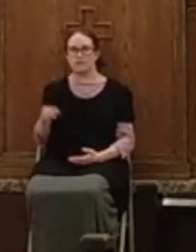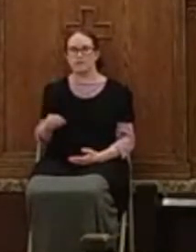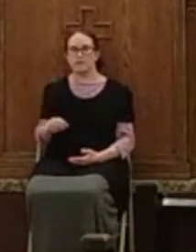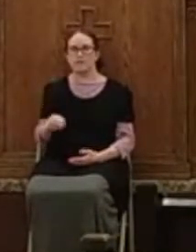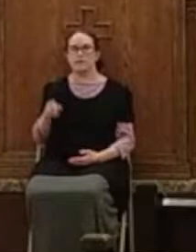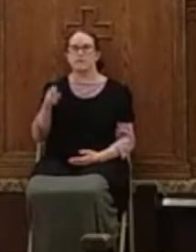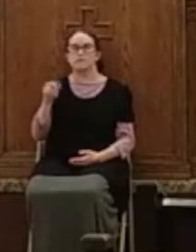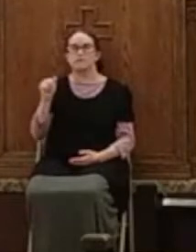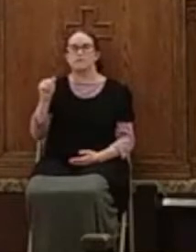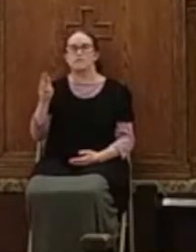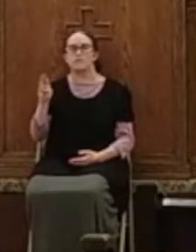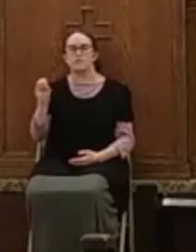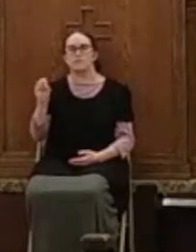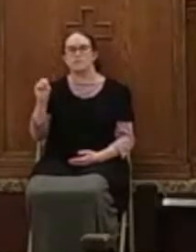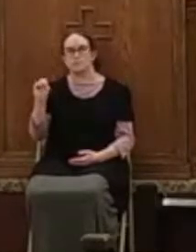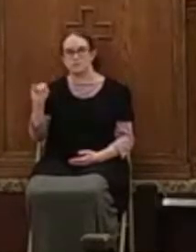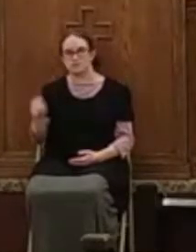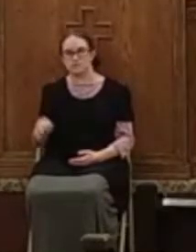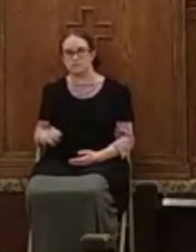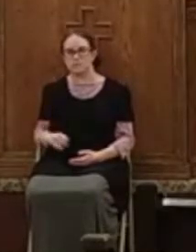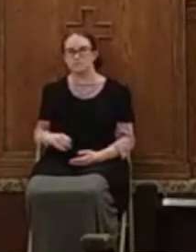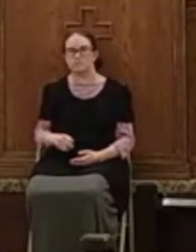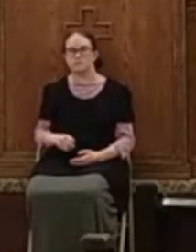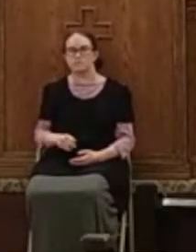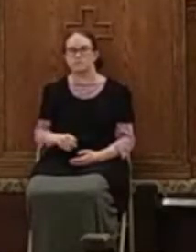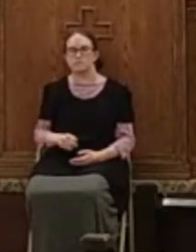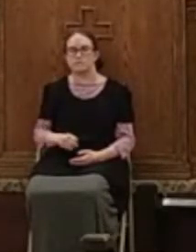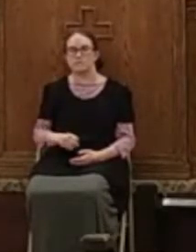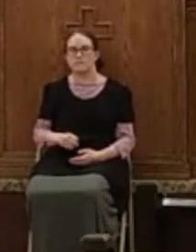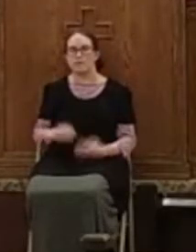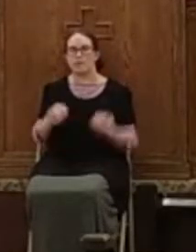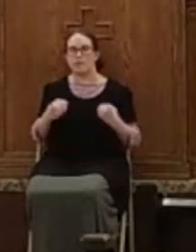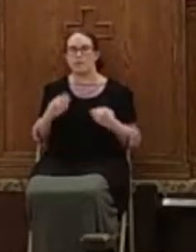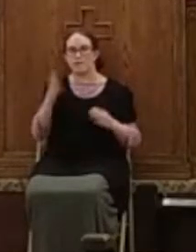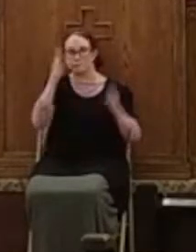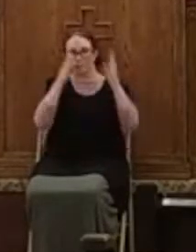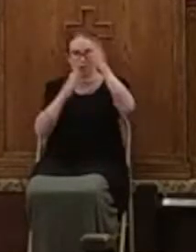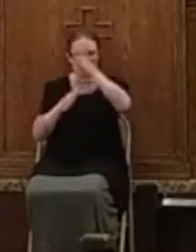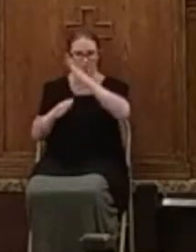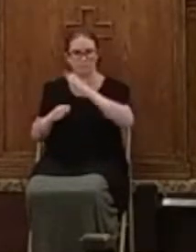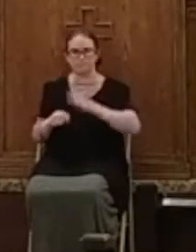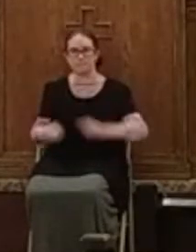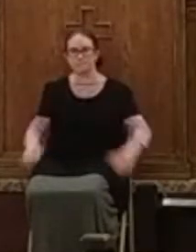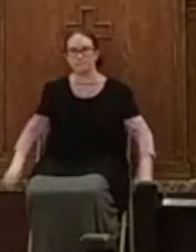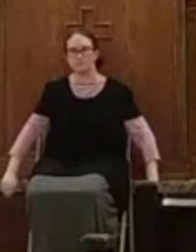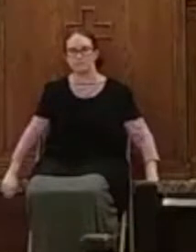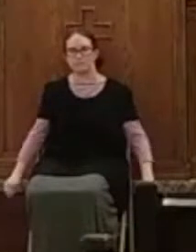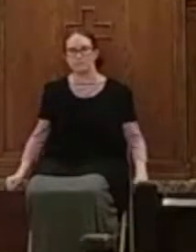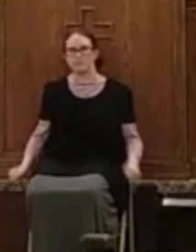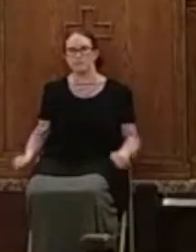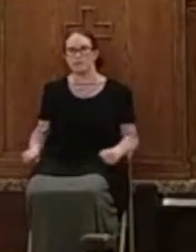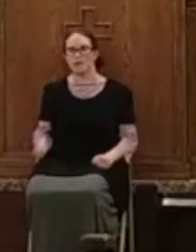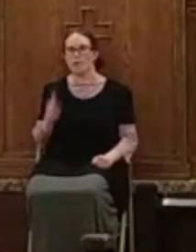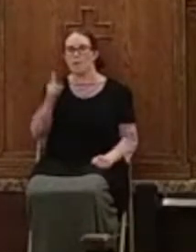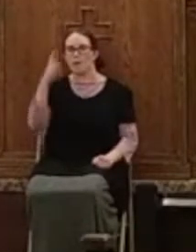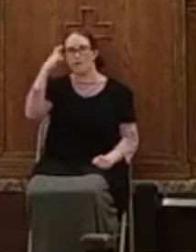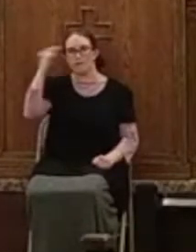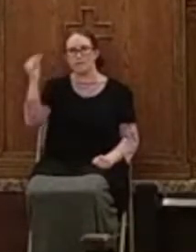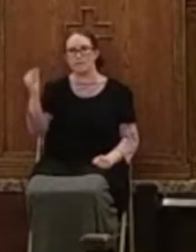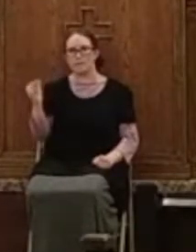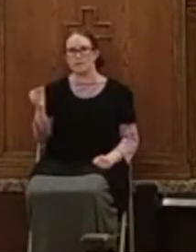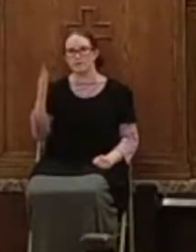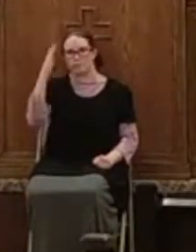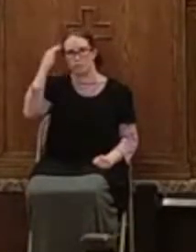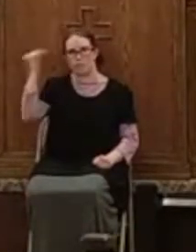Rabboni. Praise God. And so, amen, they had a problem with this. And, amen, that is one of the reasons